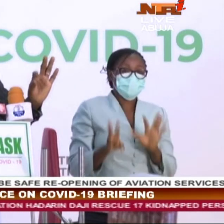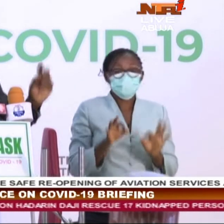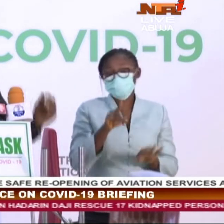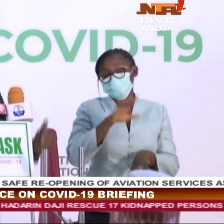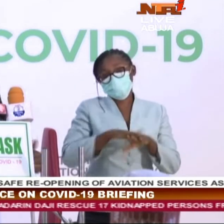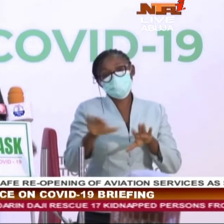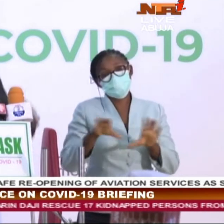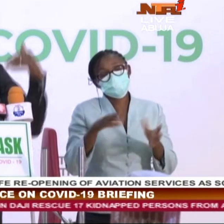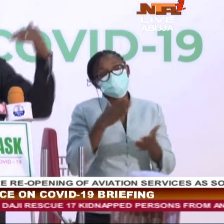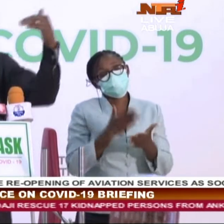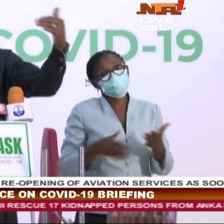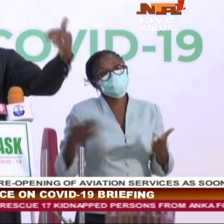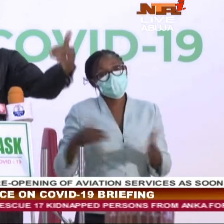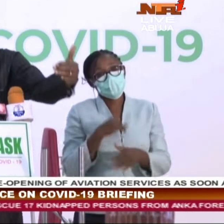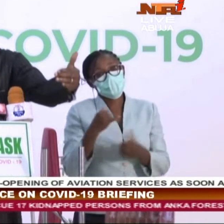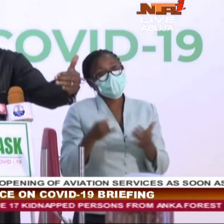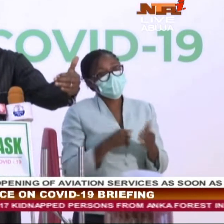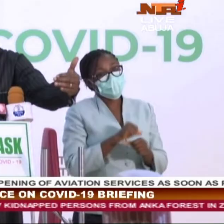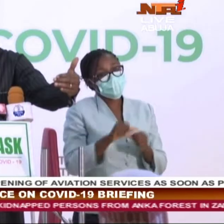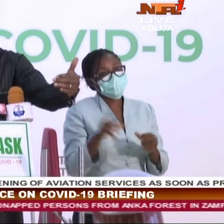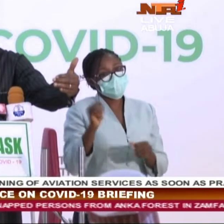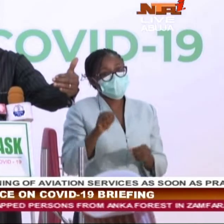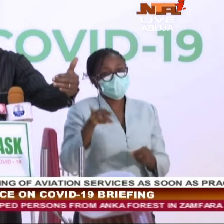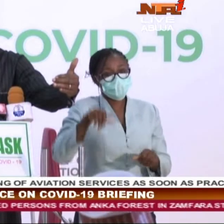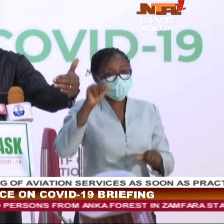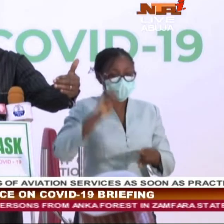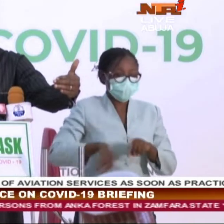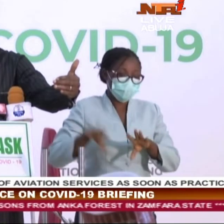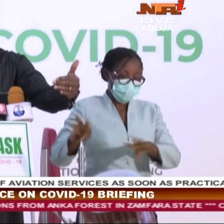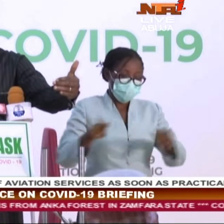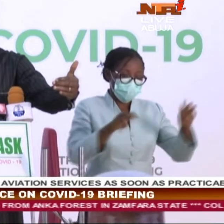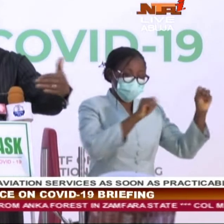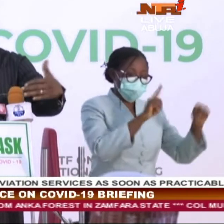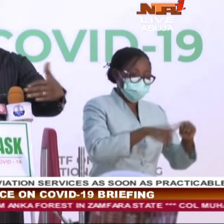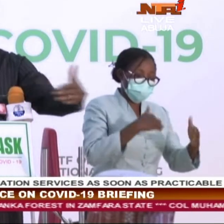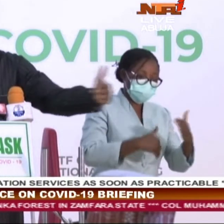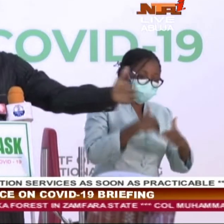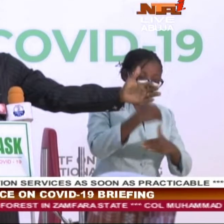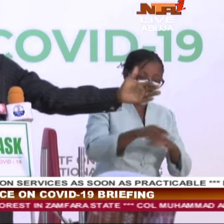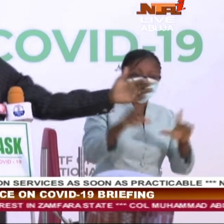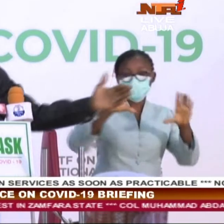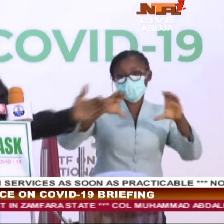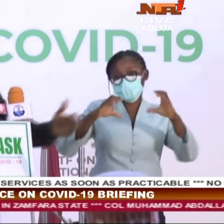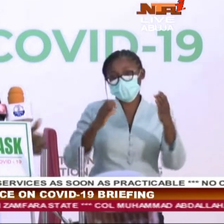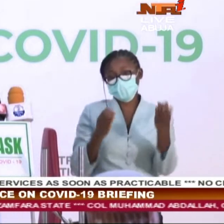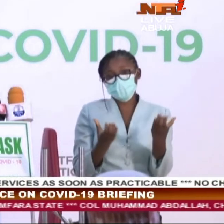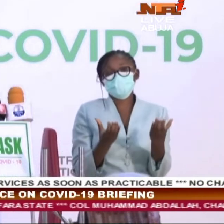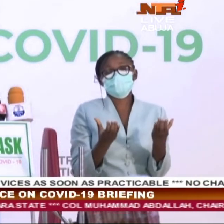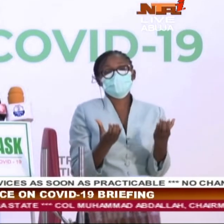something about them, they can't transit to the secondary school level. So they will lose a year.